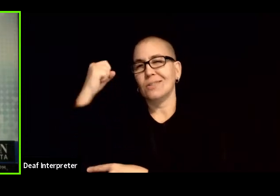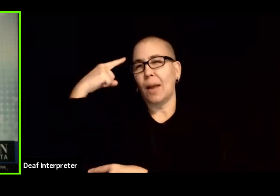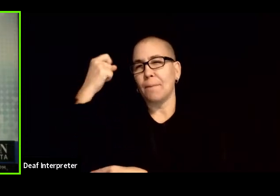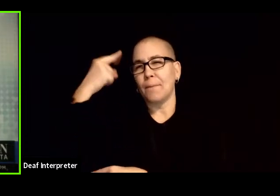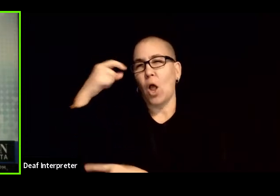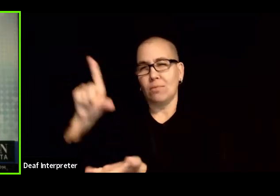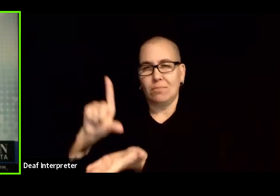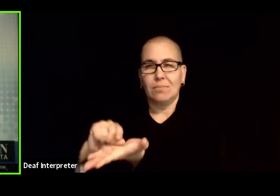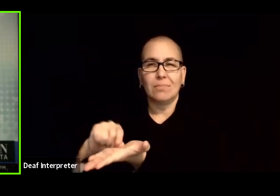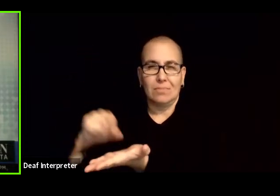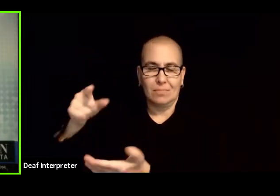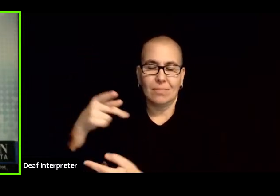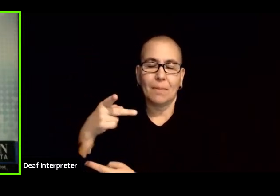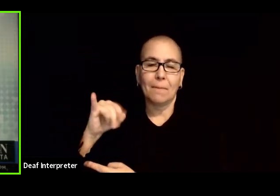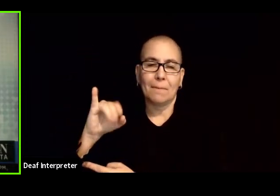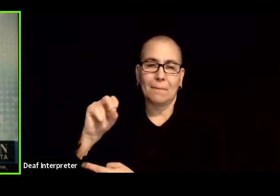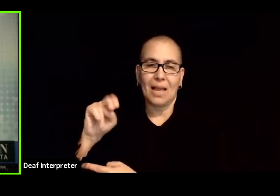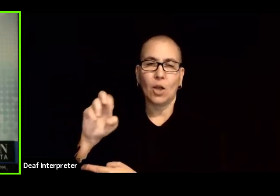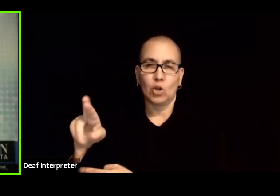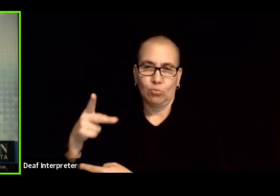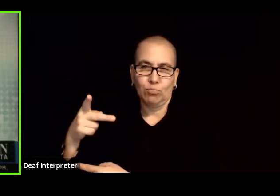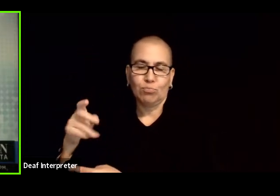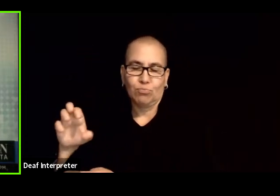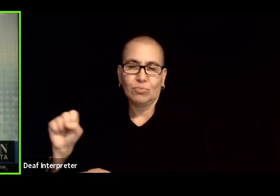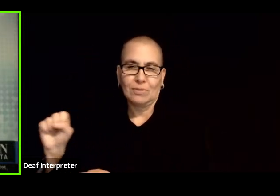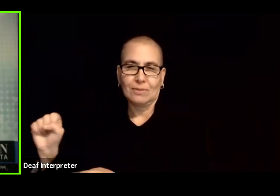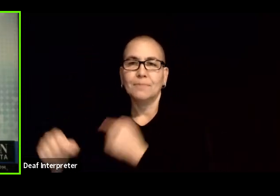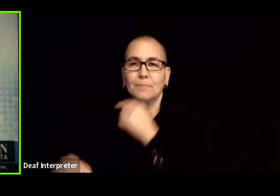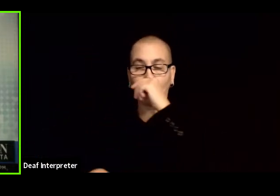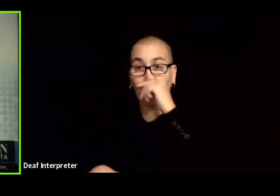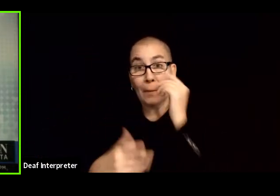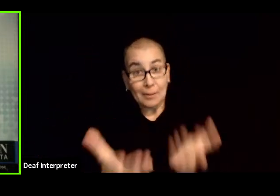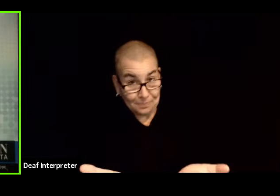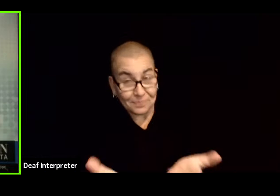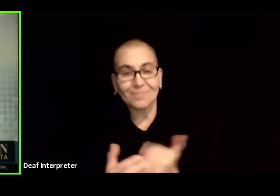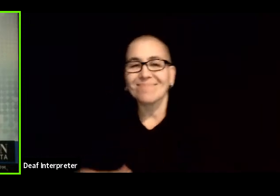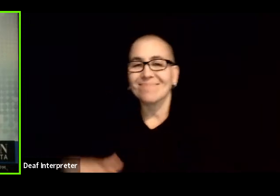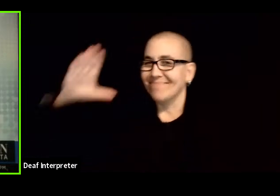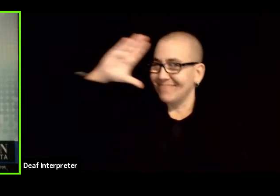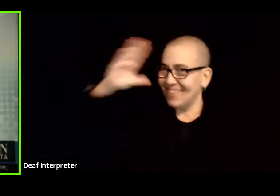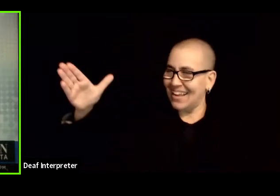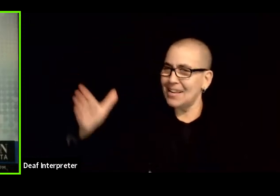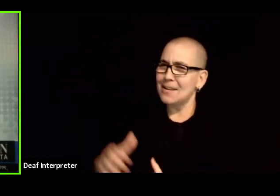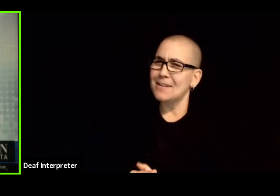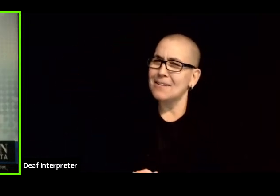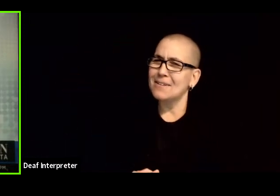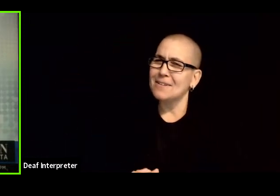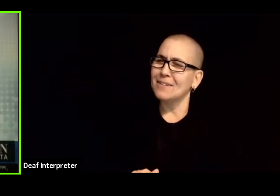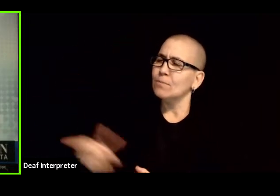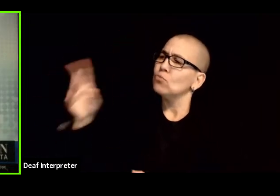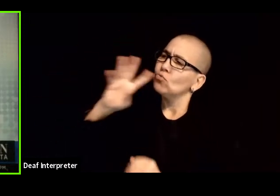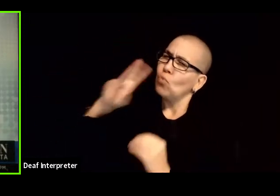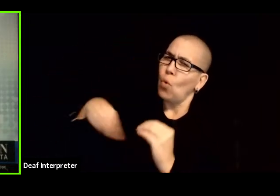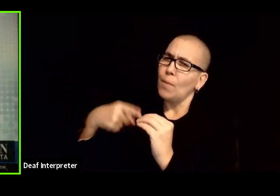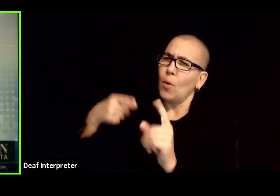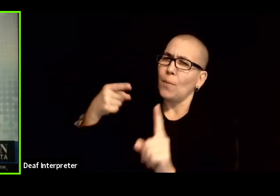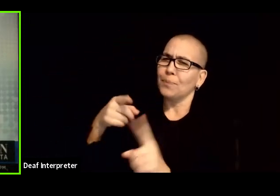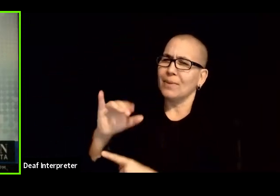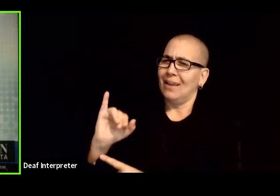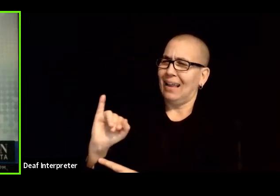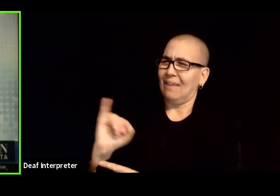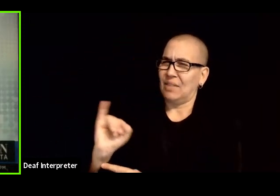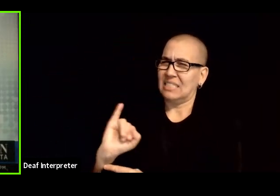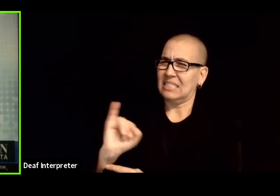you. I wanted to ask a little bit about infections and quarantine among healthcare workers. Do you have any